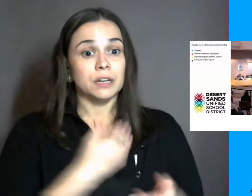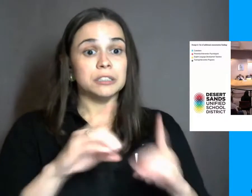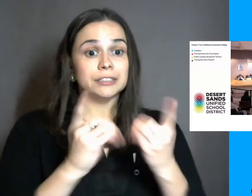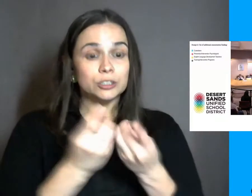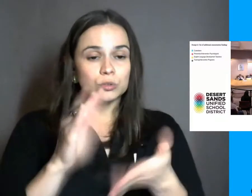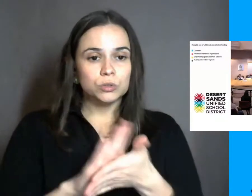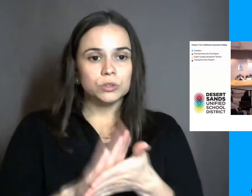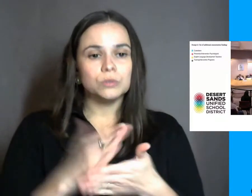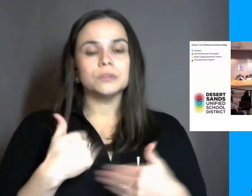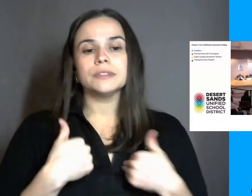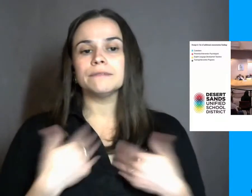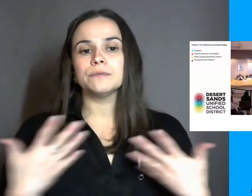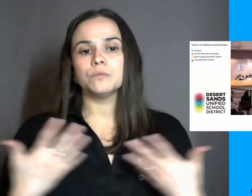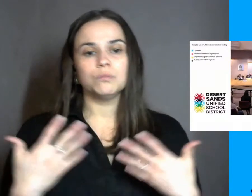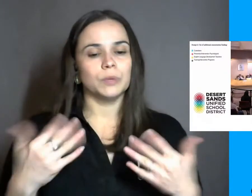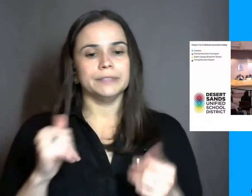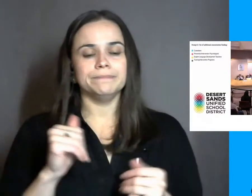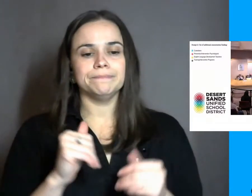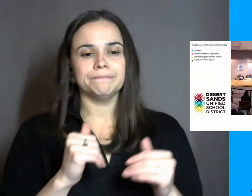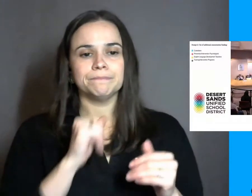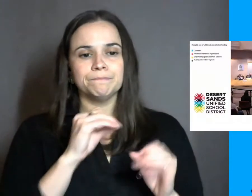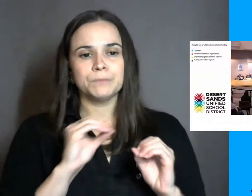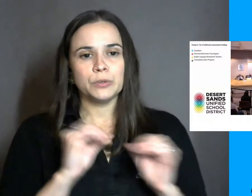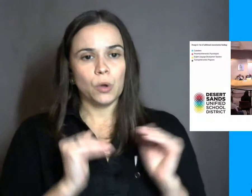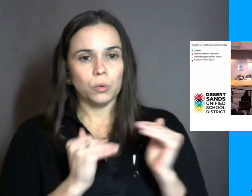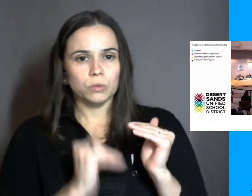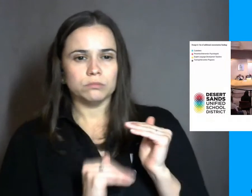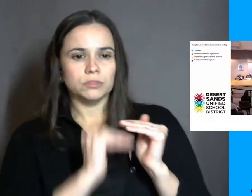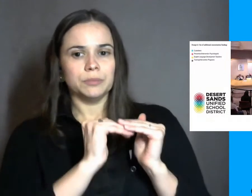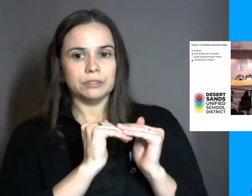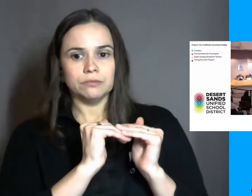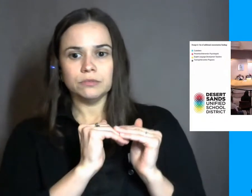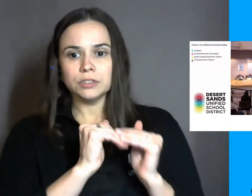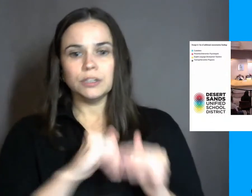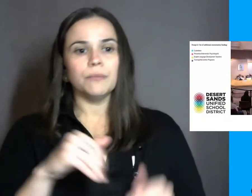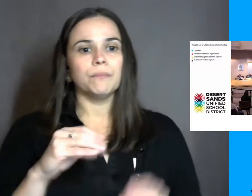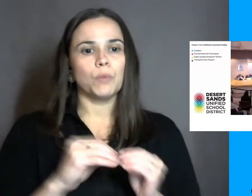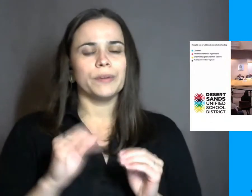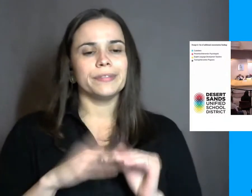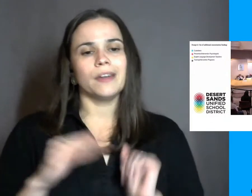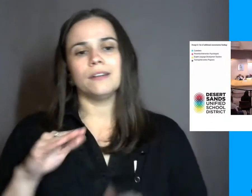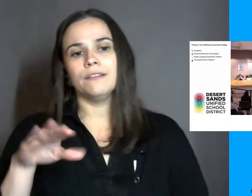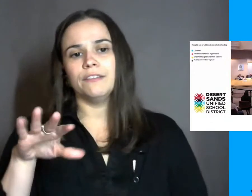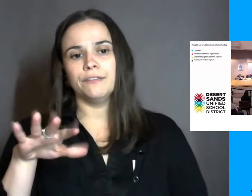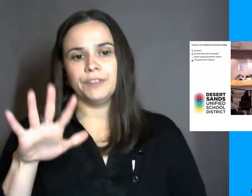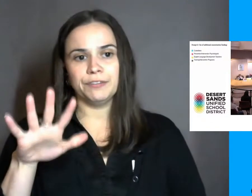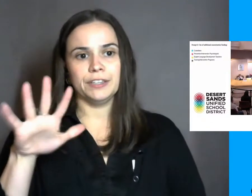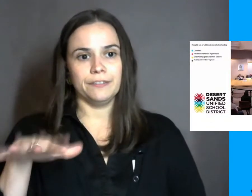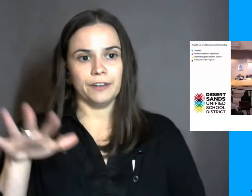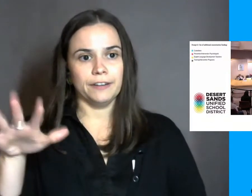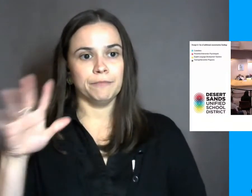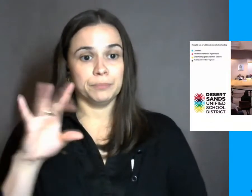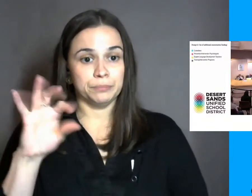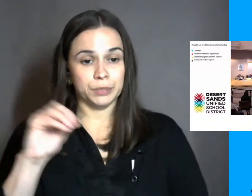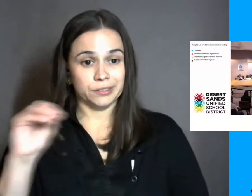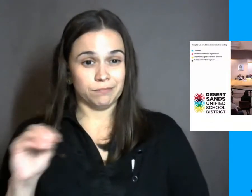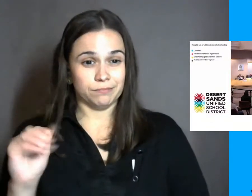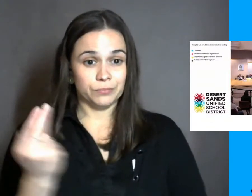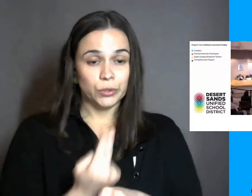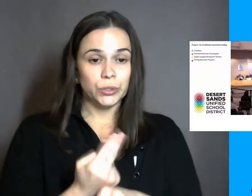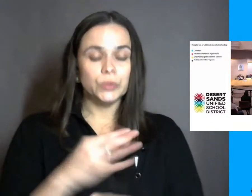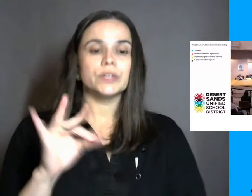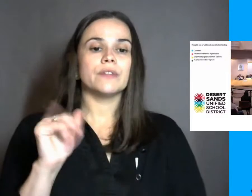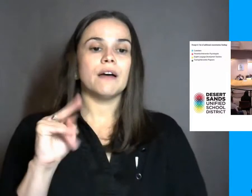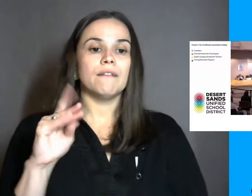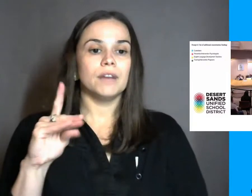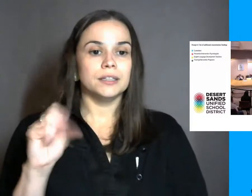of unduplicated student groups greater than 55%. The use of concentration funds the